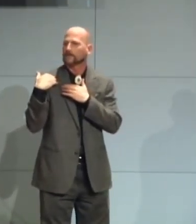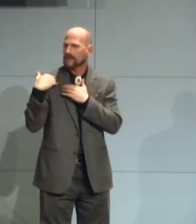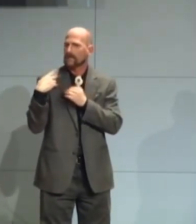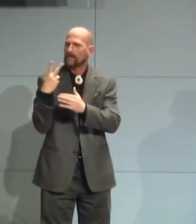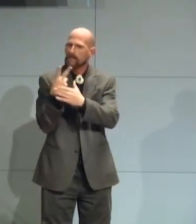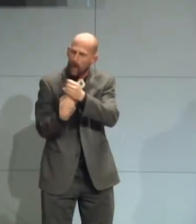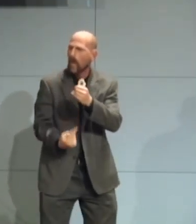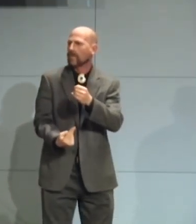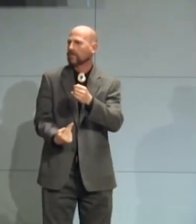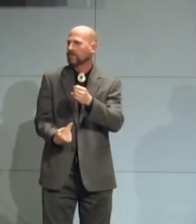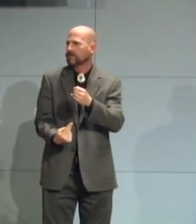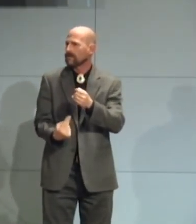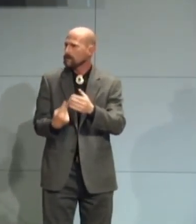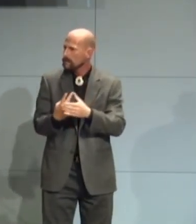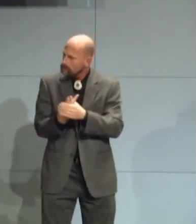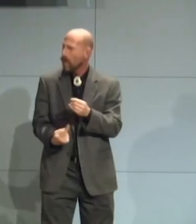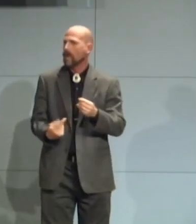other questions.